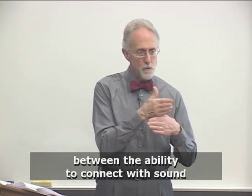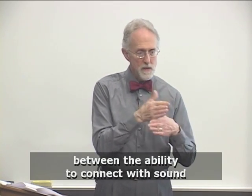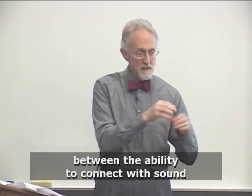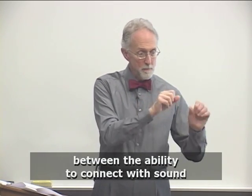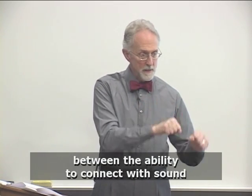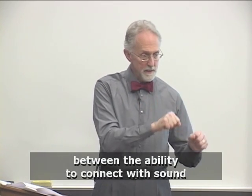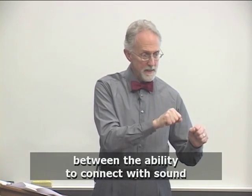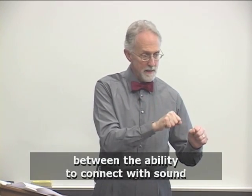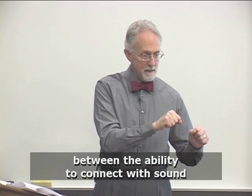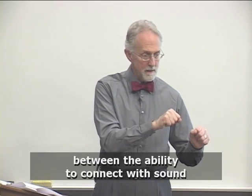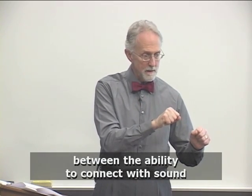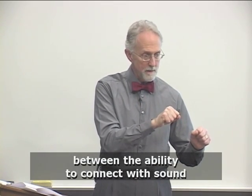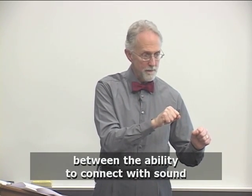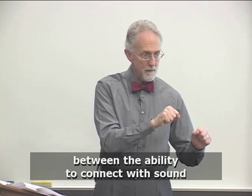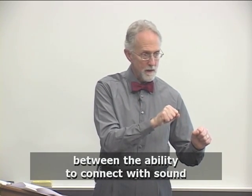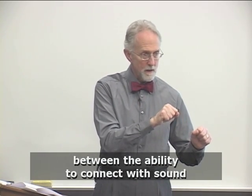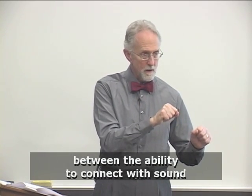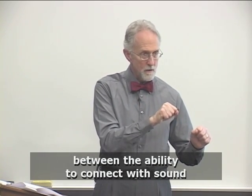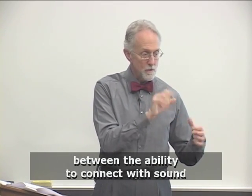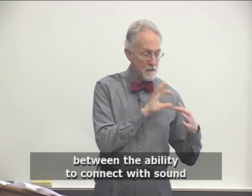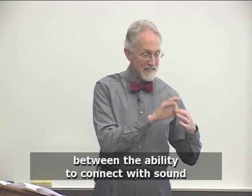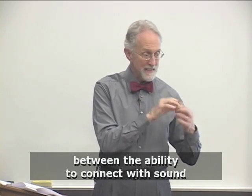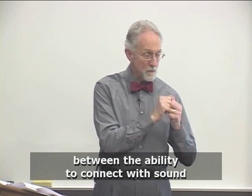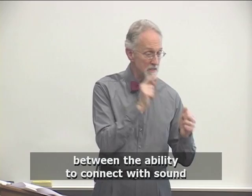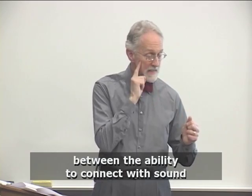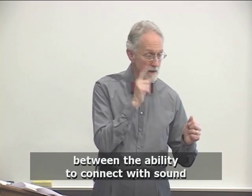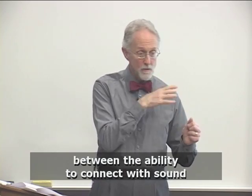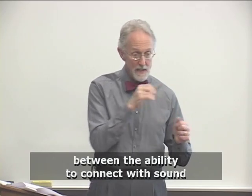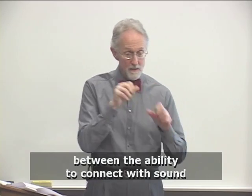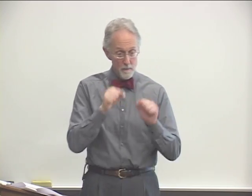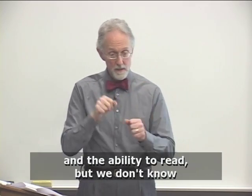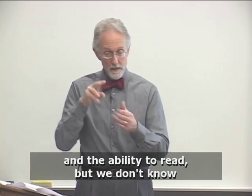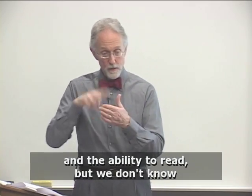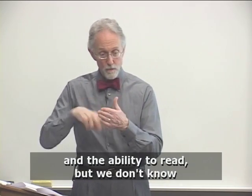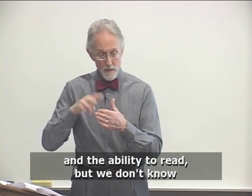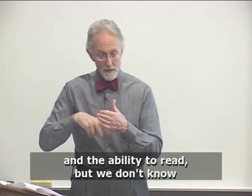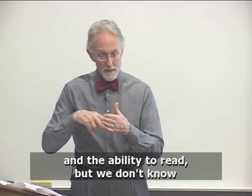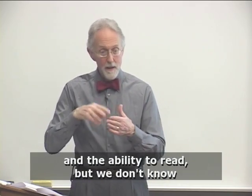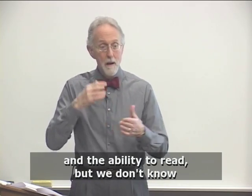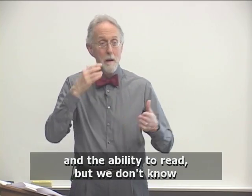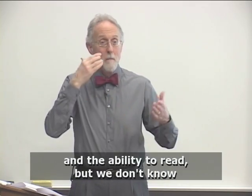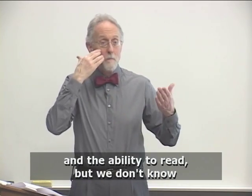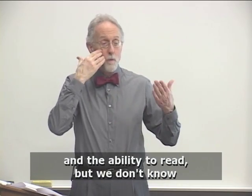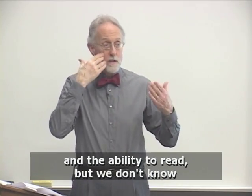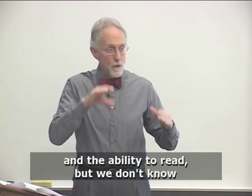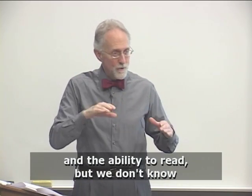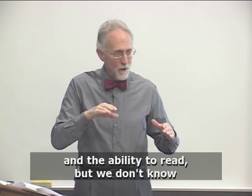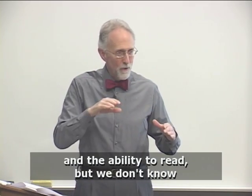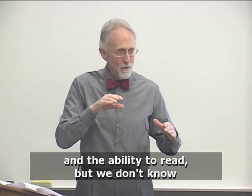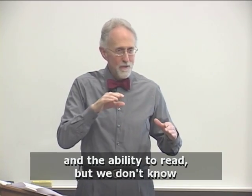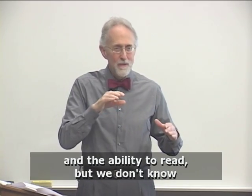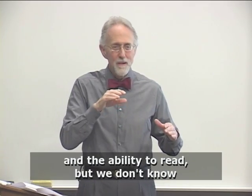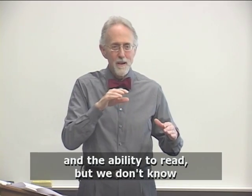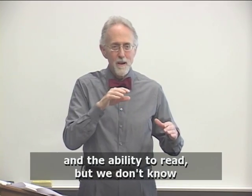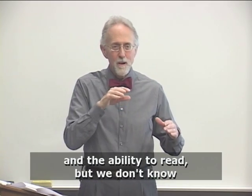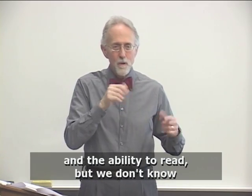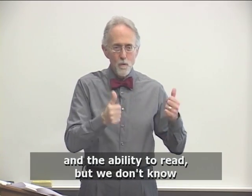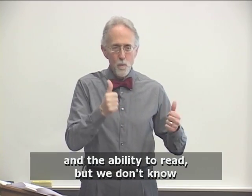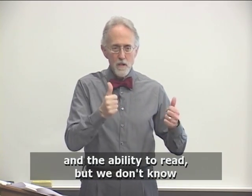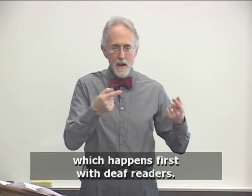between the ability to connect with sound and the ability to read. But we don't know which